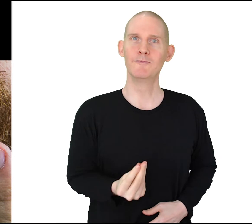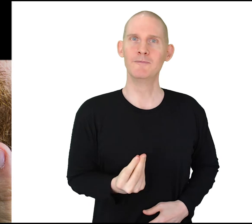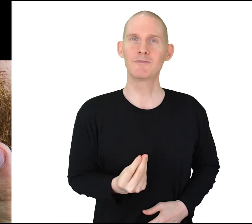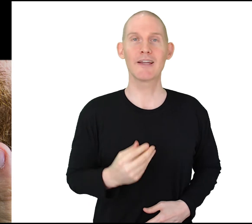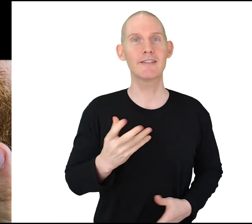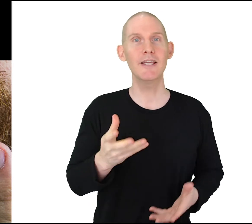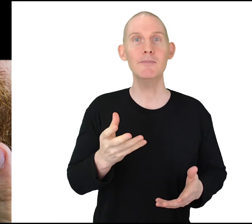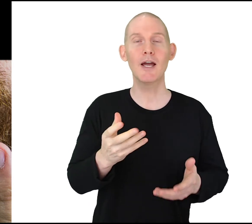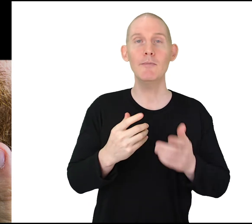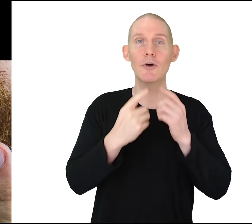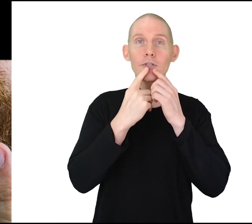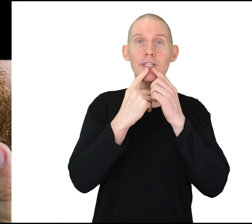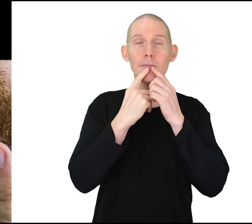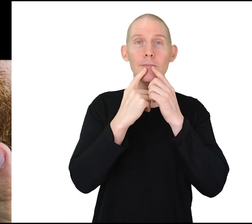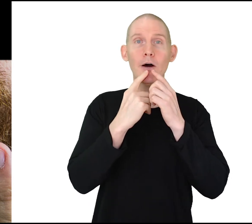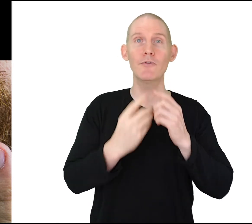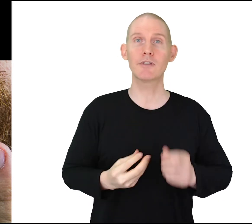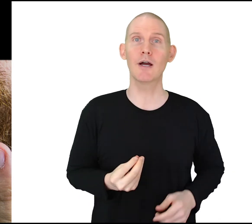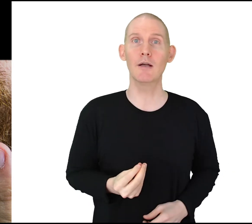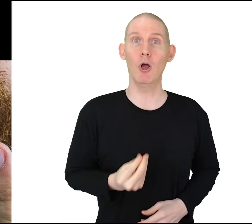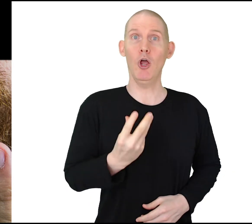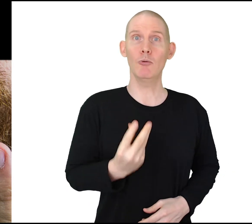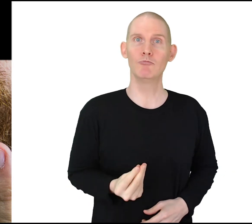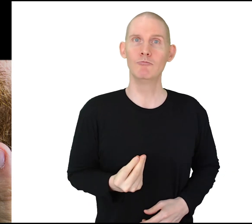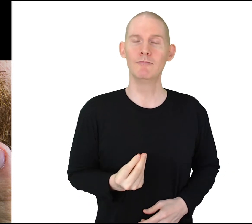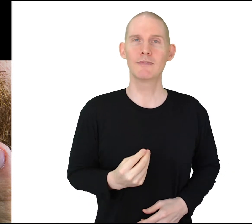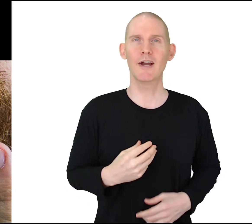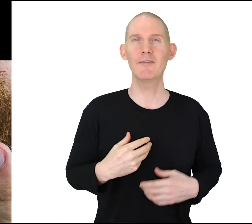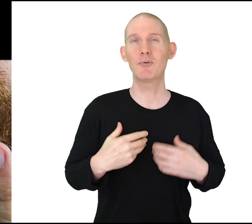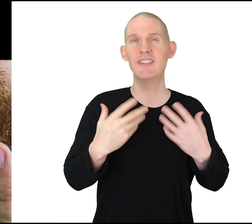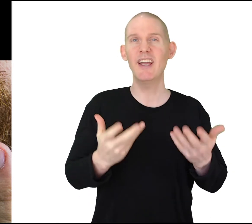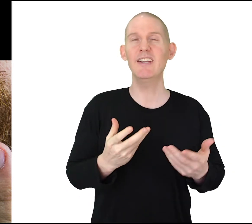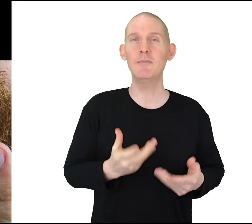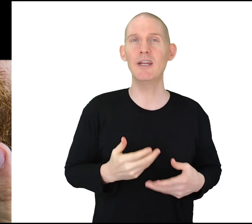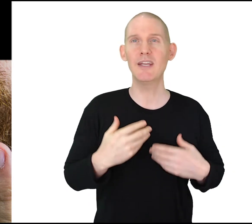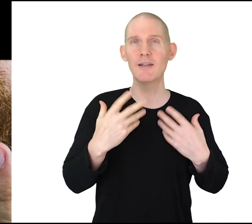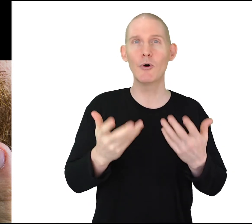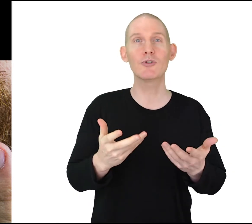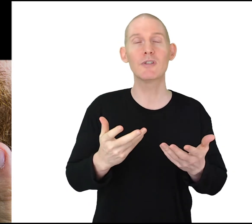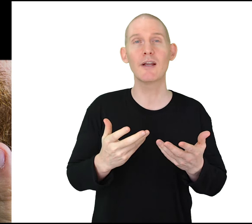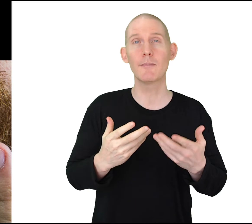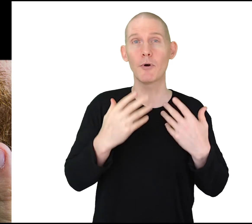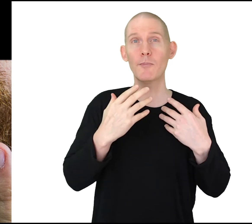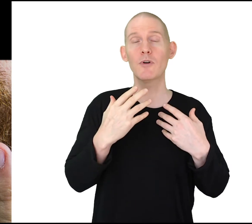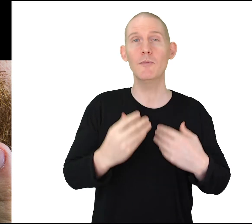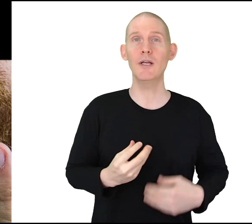At the same time, you notice that my mouth is kind of pretending, making the motion that a burp would make.